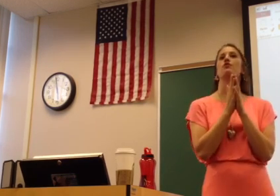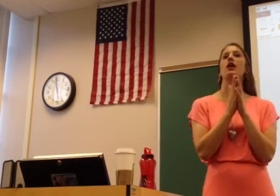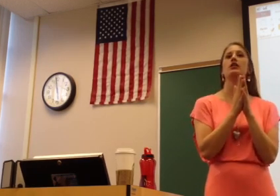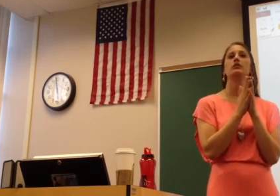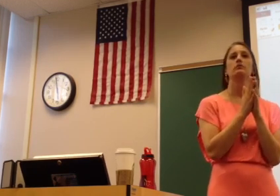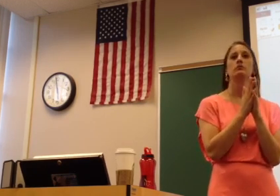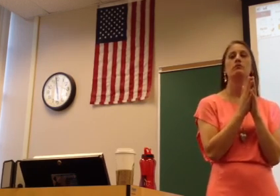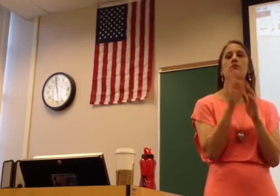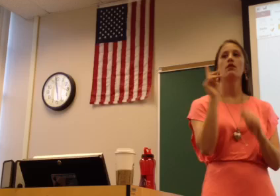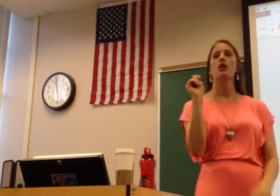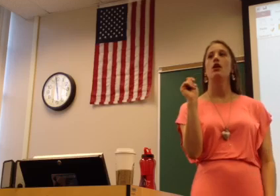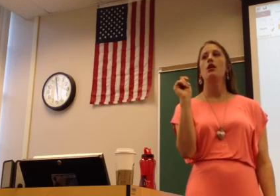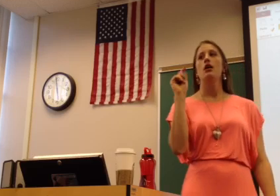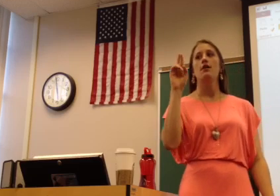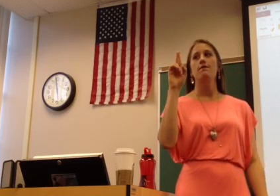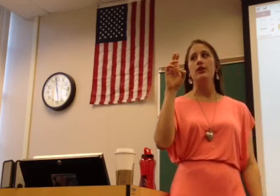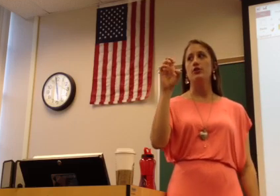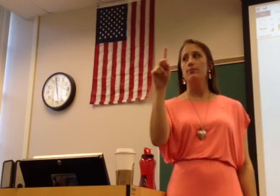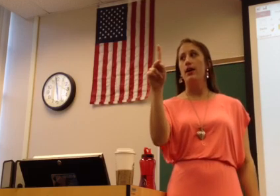Truck, finger spelled,